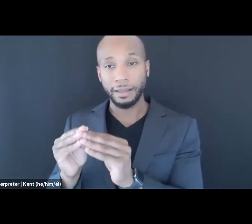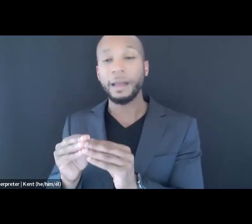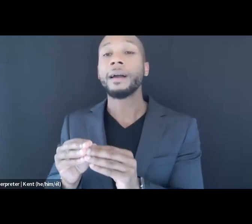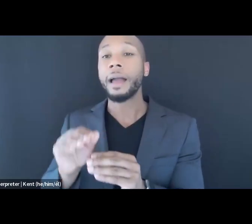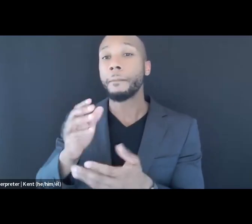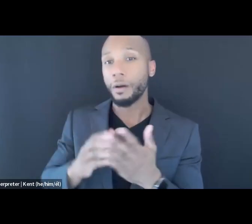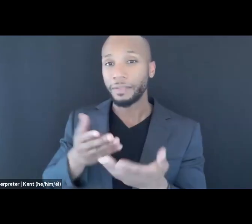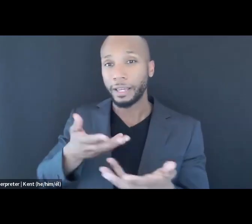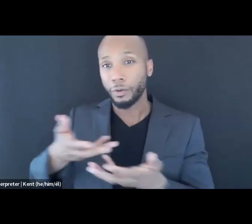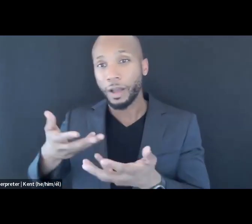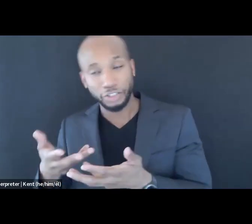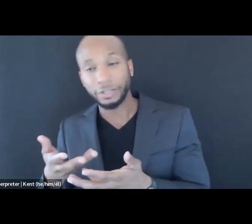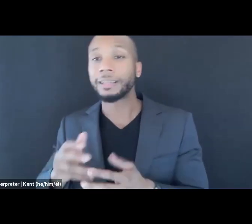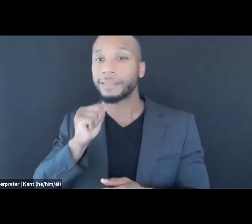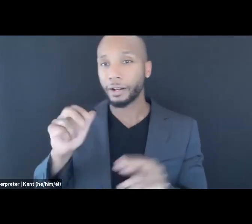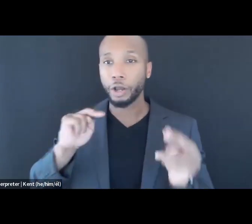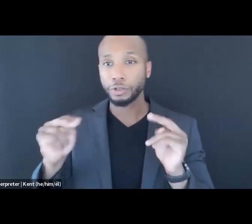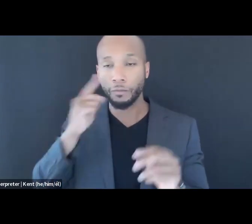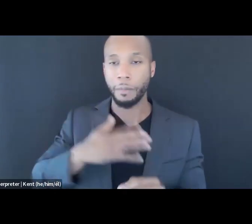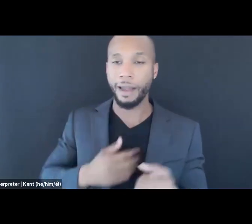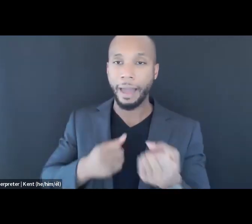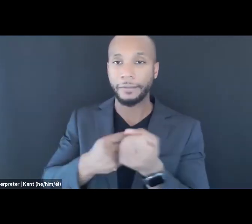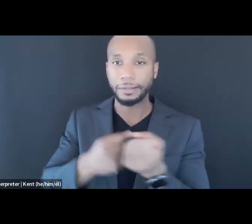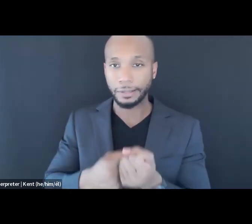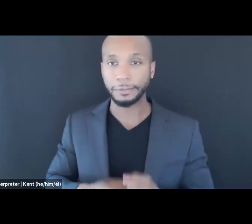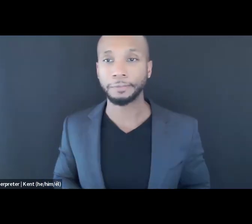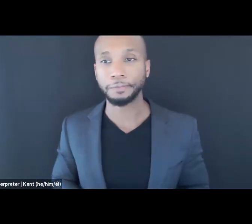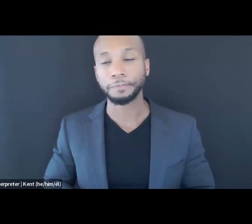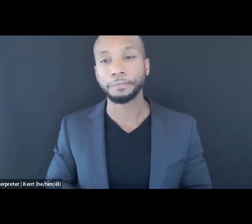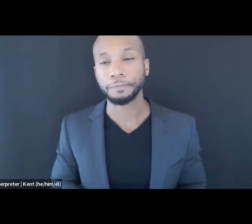of the interaction being a non-negotiable for my advocacy.